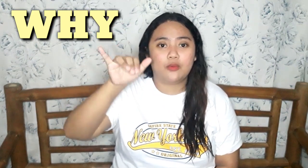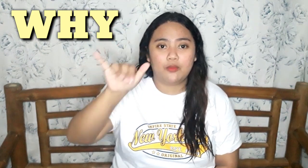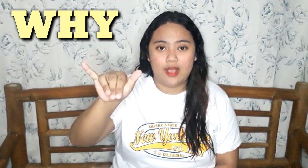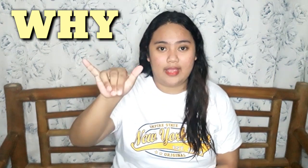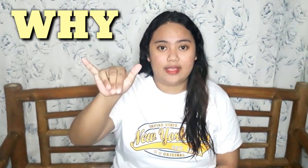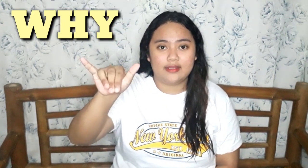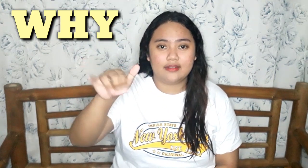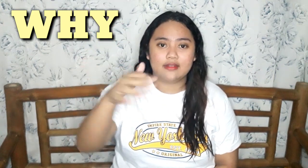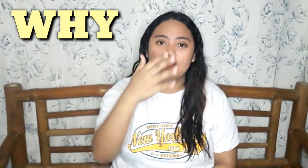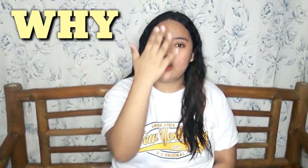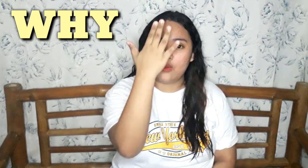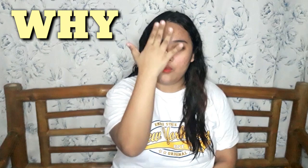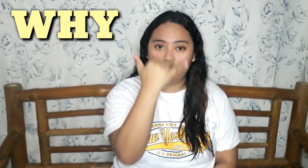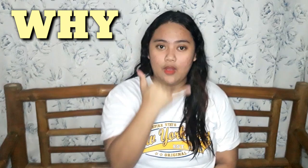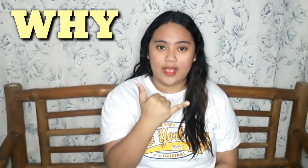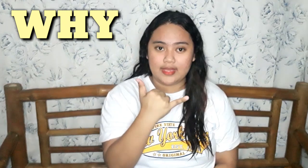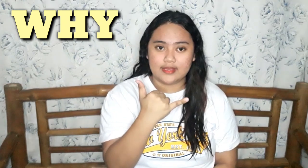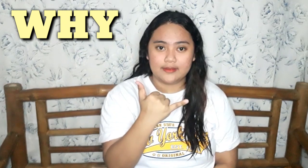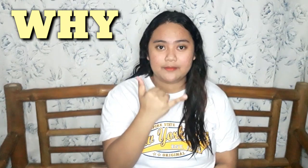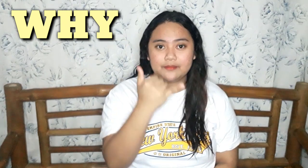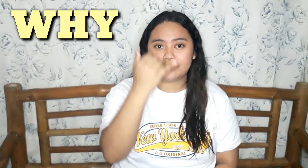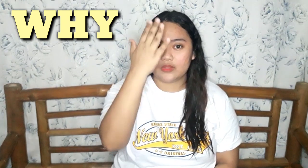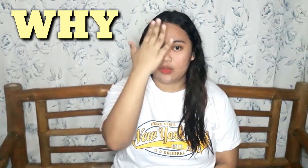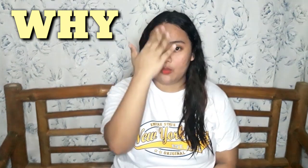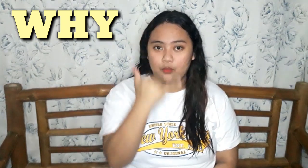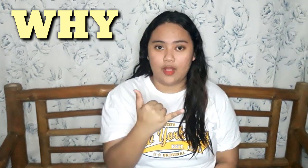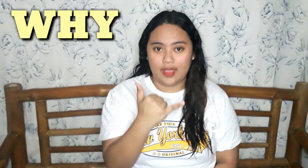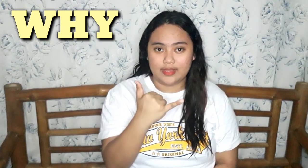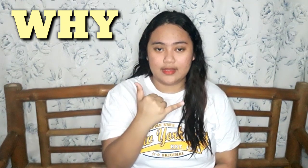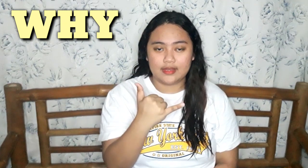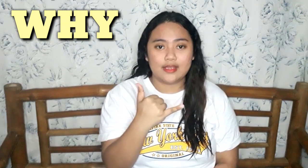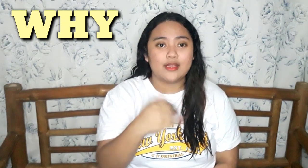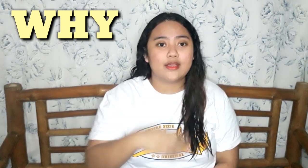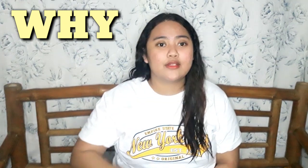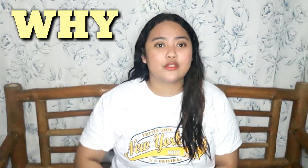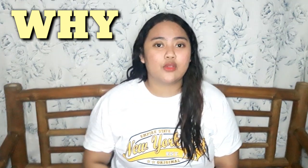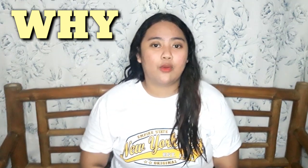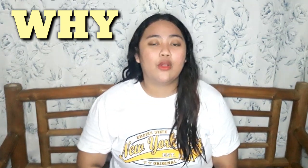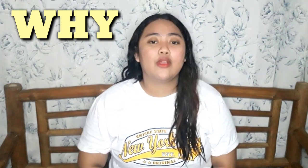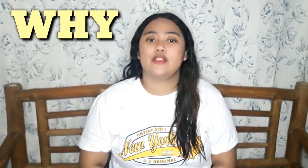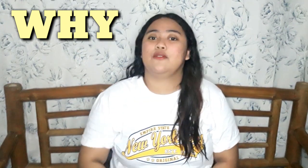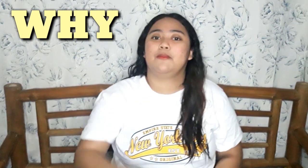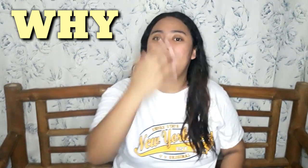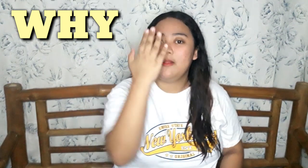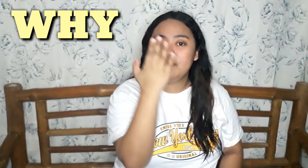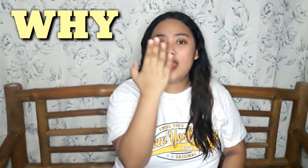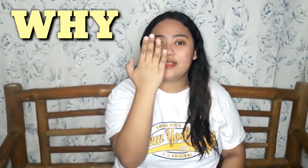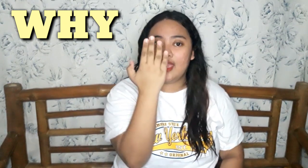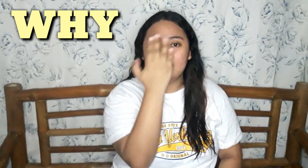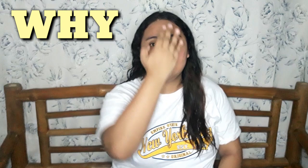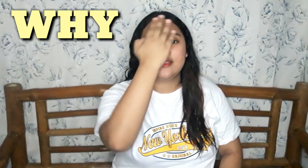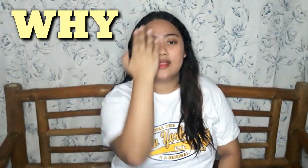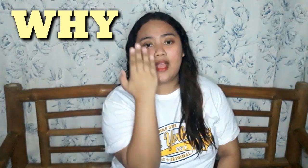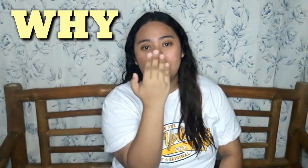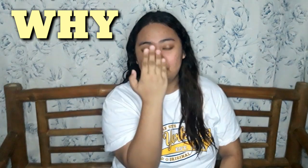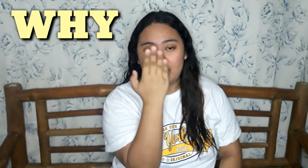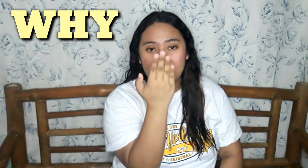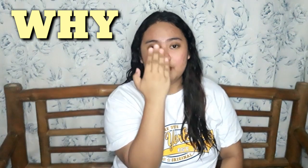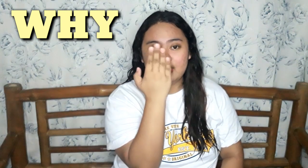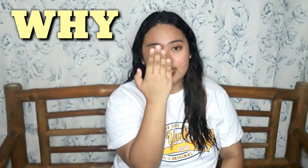W-H-Y. Why. Why. So, yung palm natin, naka-palm